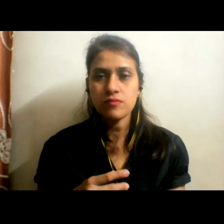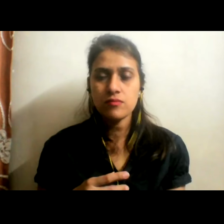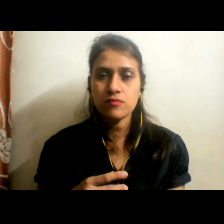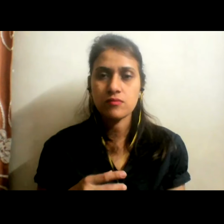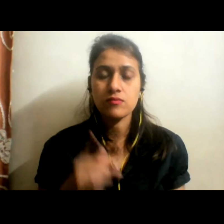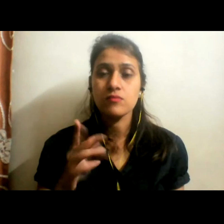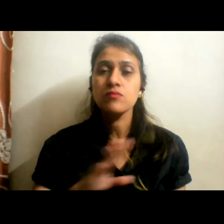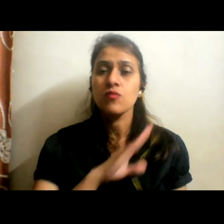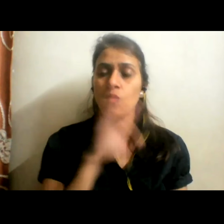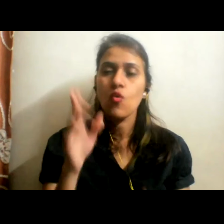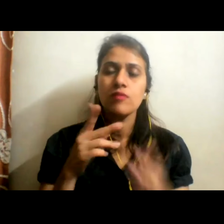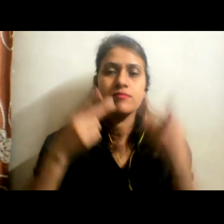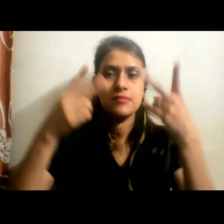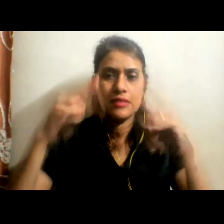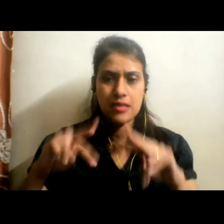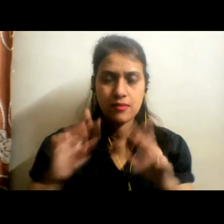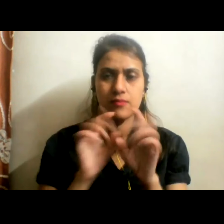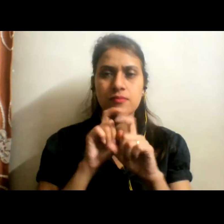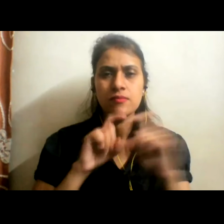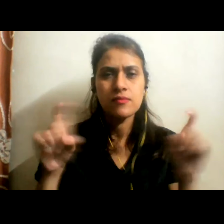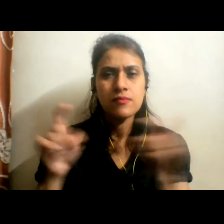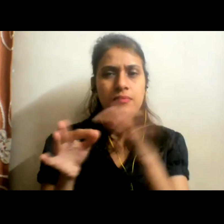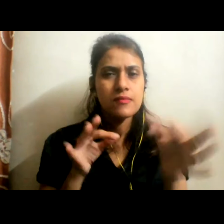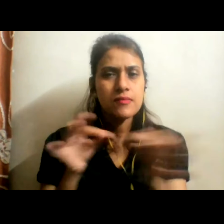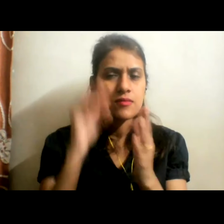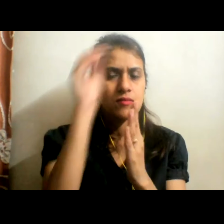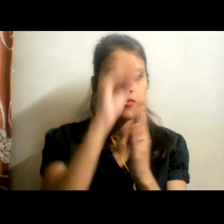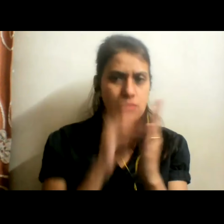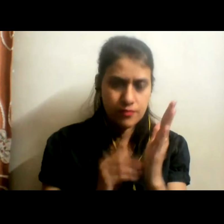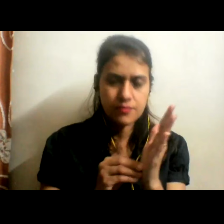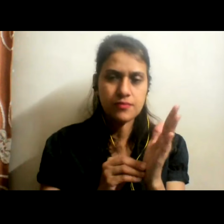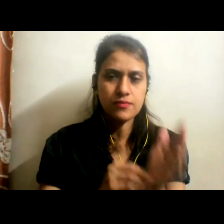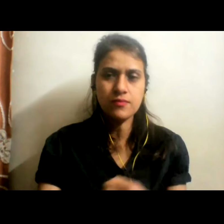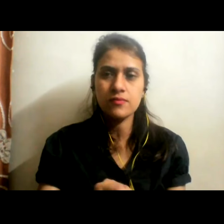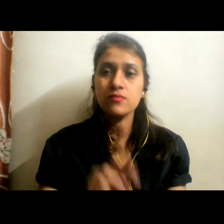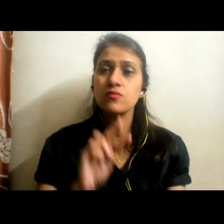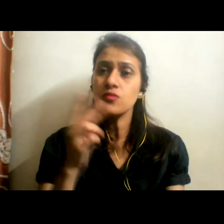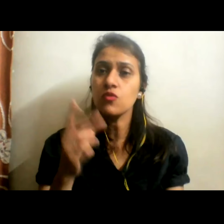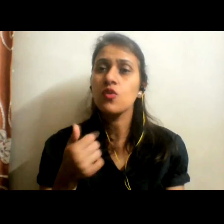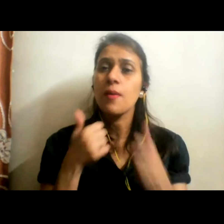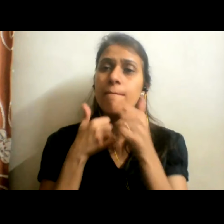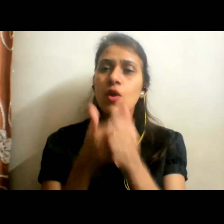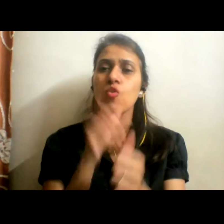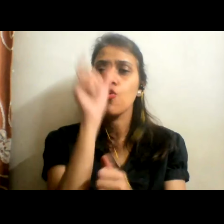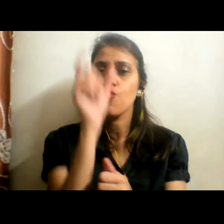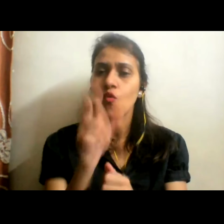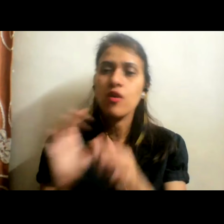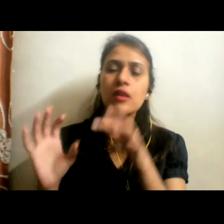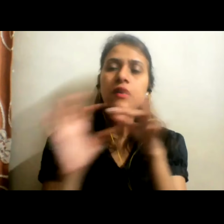the transcription, and they have to then bring out that particular words related what